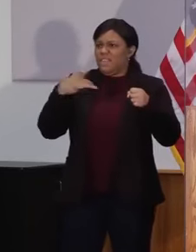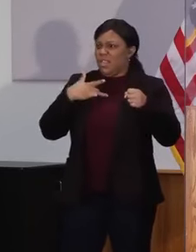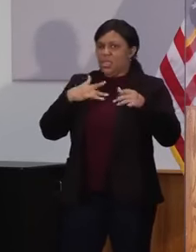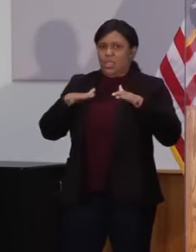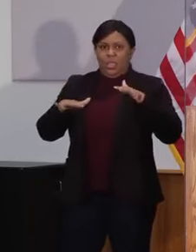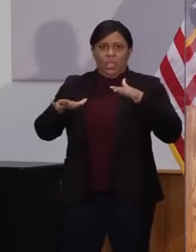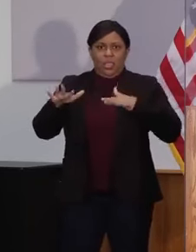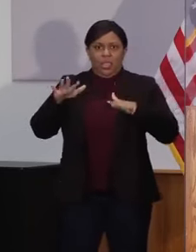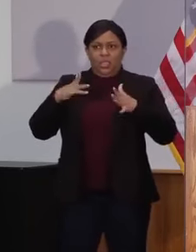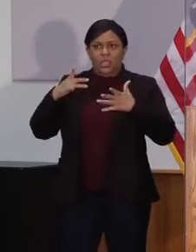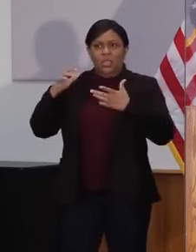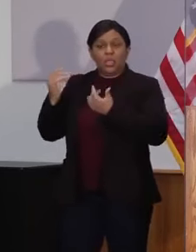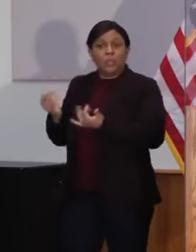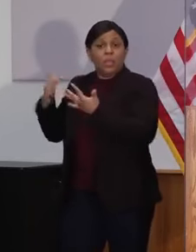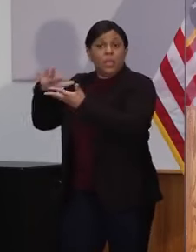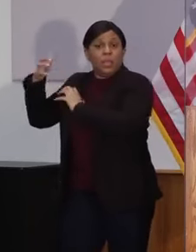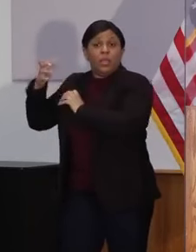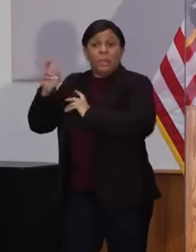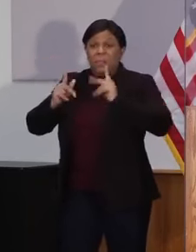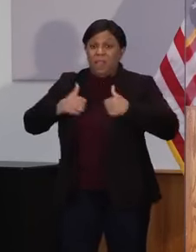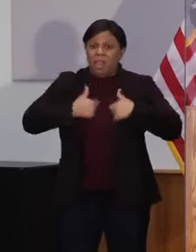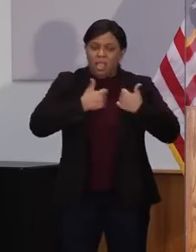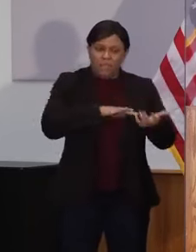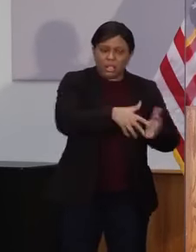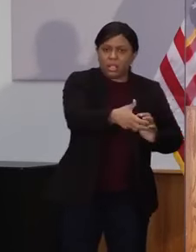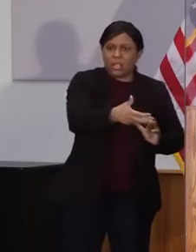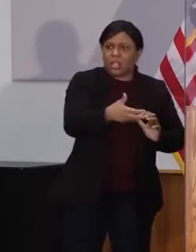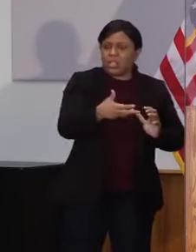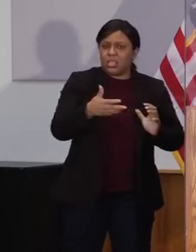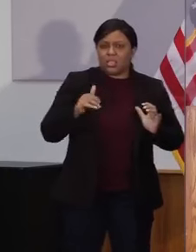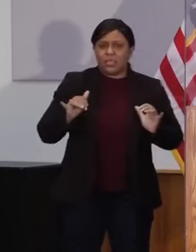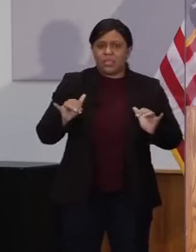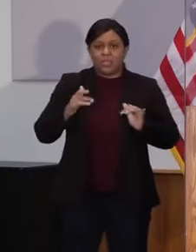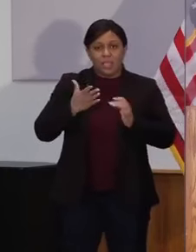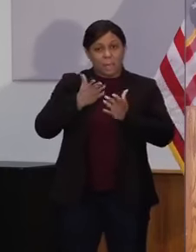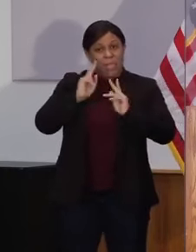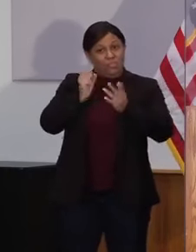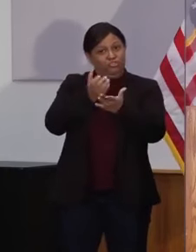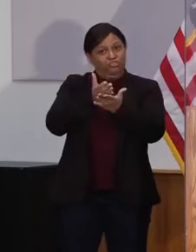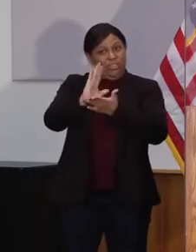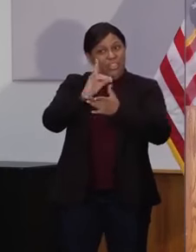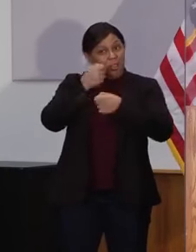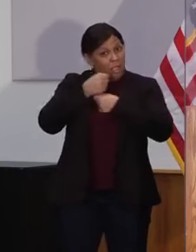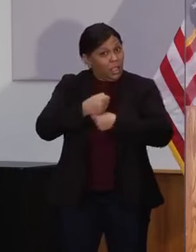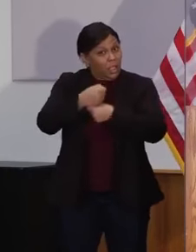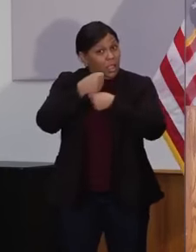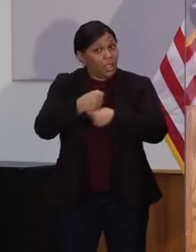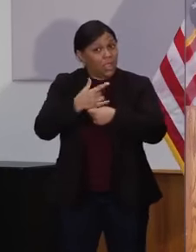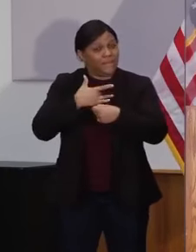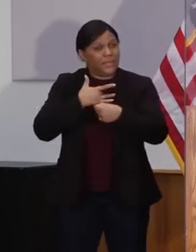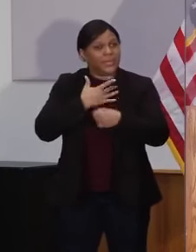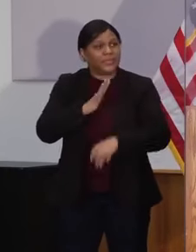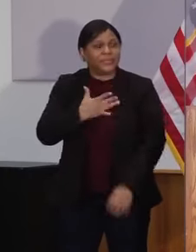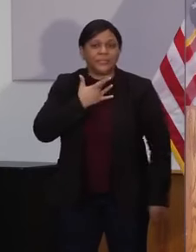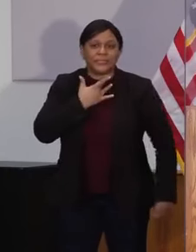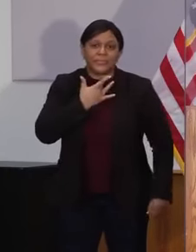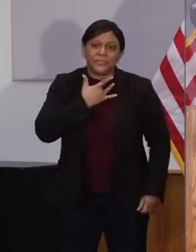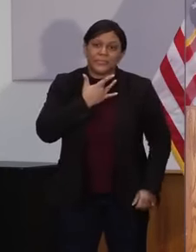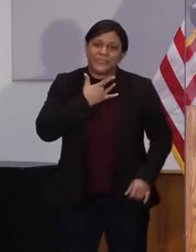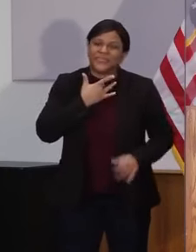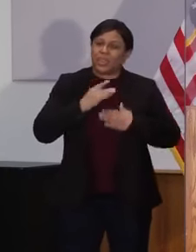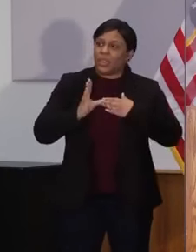people's lives. That the right of the people to have their voices heard was compromised by the riot and by the